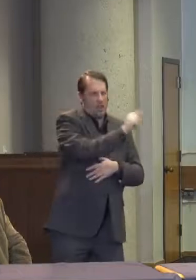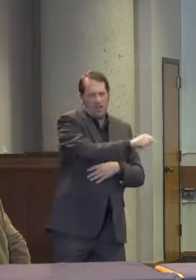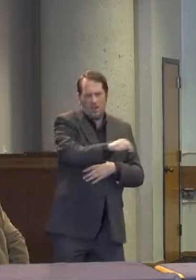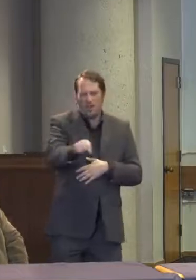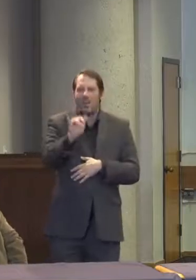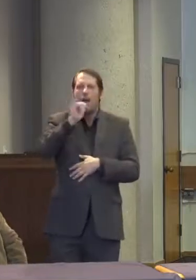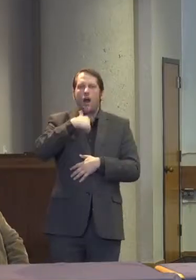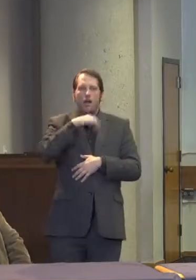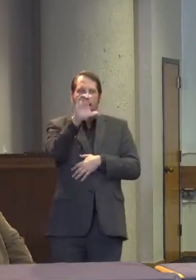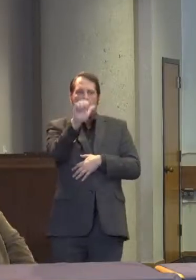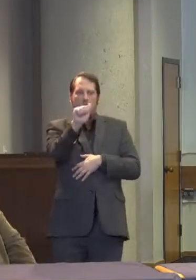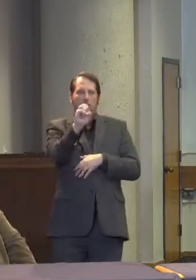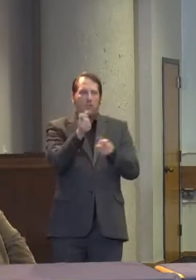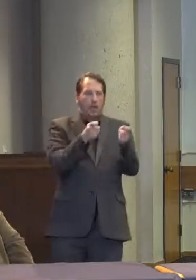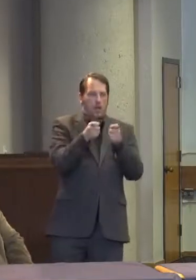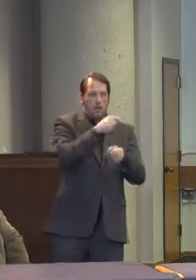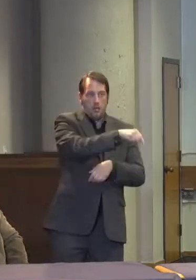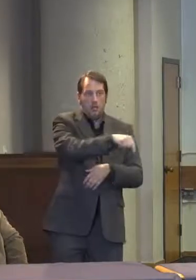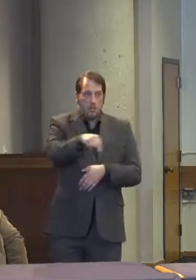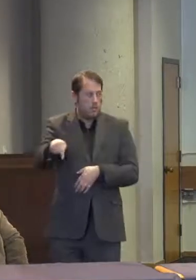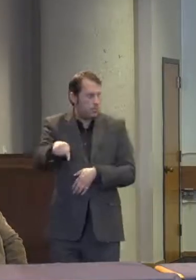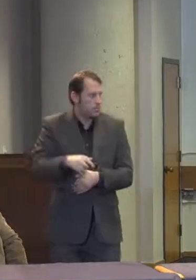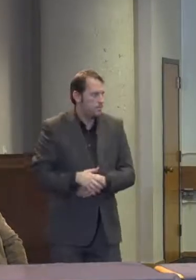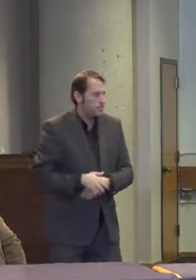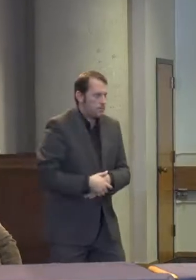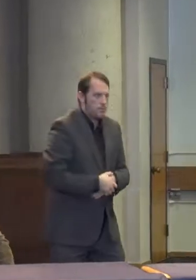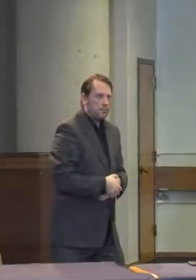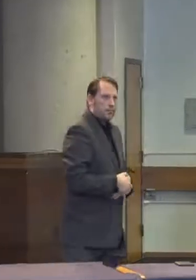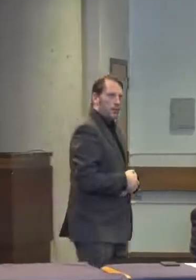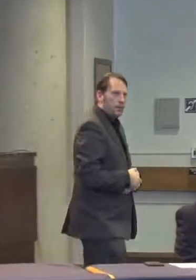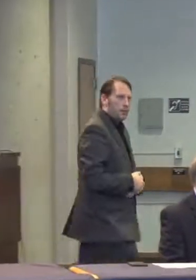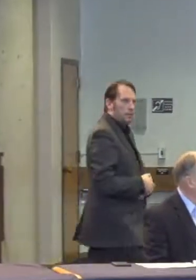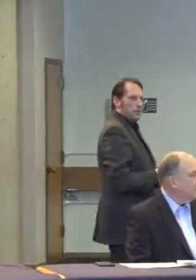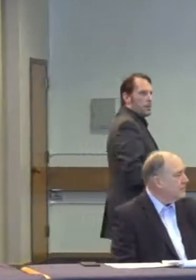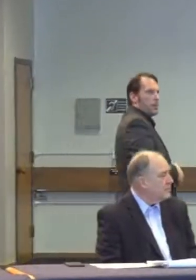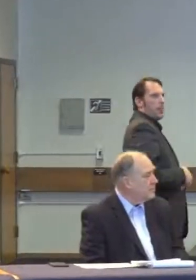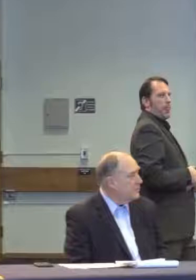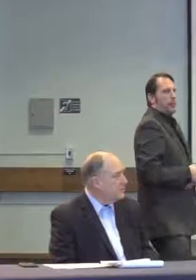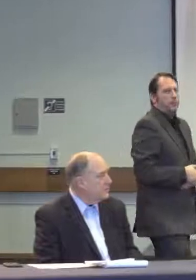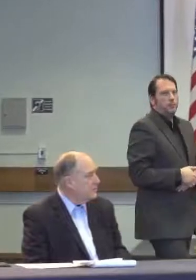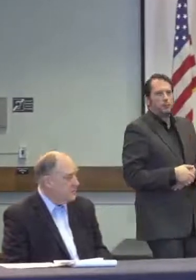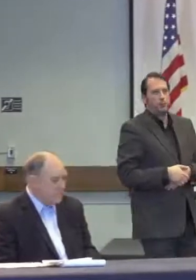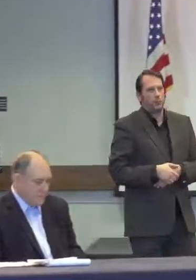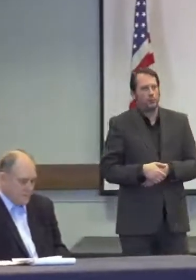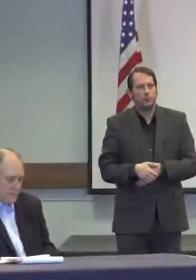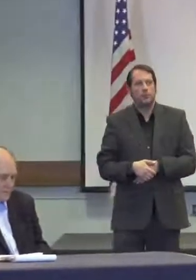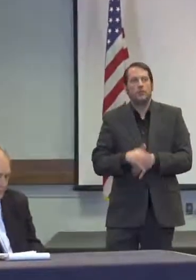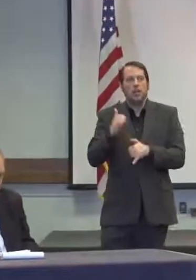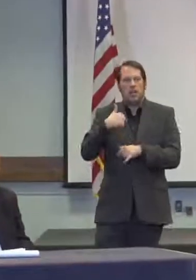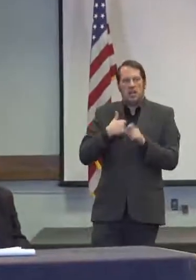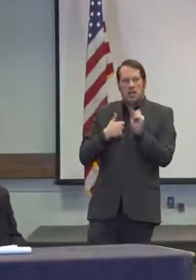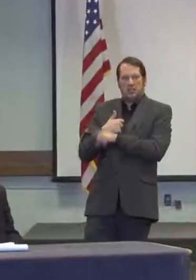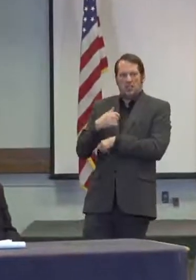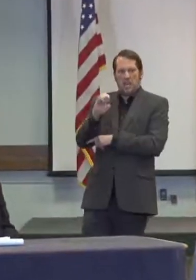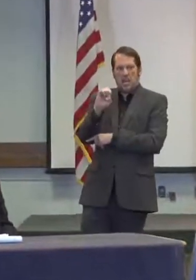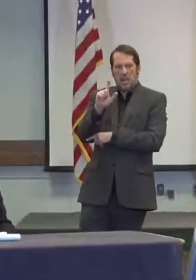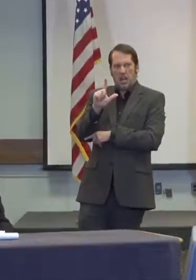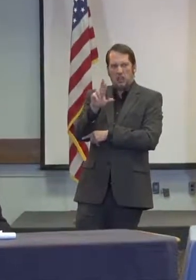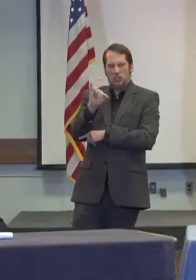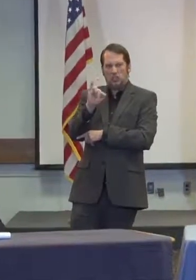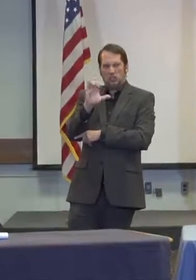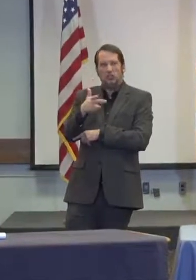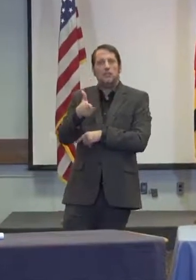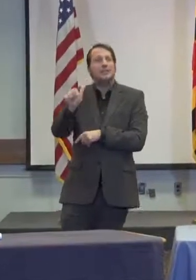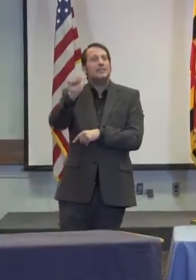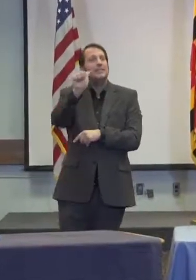forward. Great, thank you. County Executive Elrich, a number of people in the Asian community have reached out to our office and have raised concerns